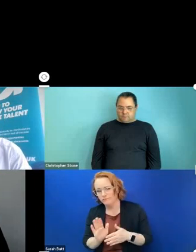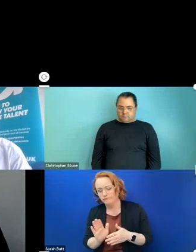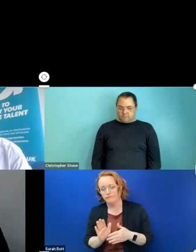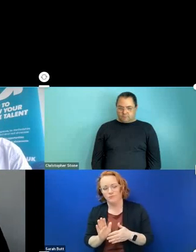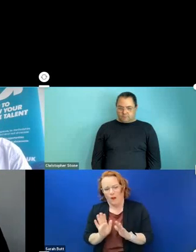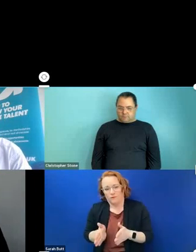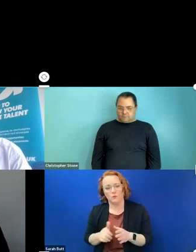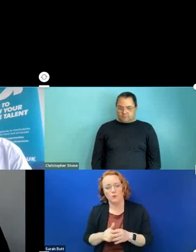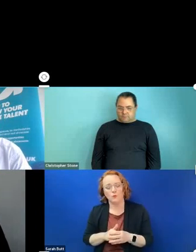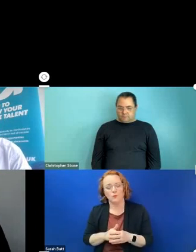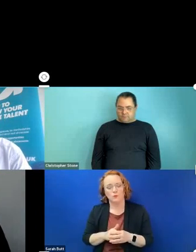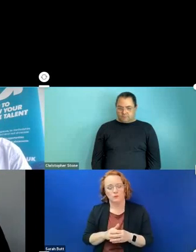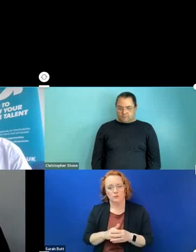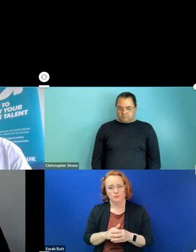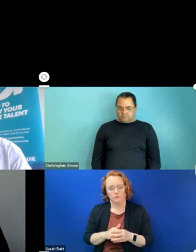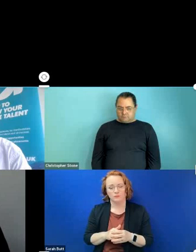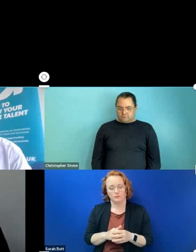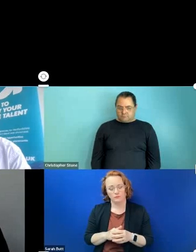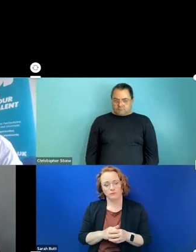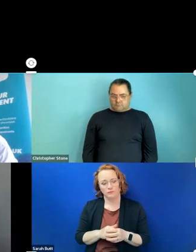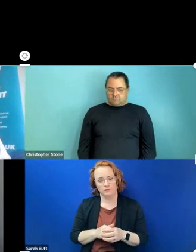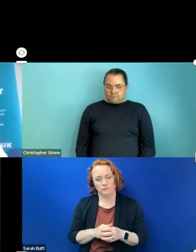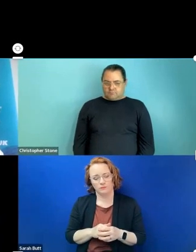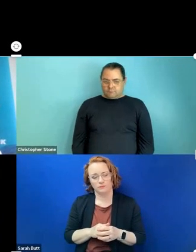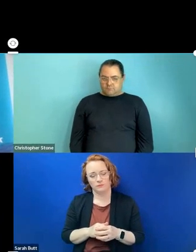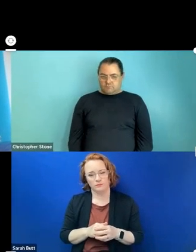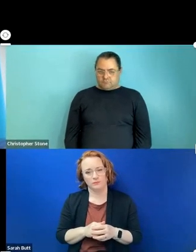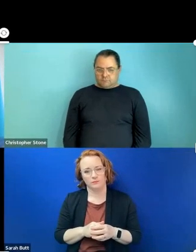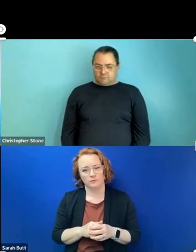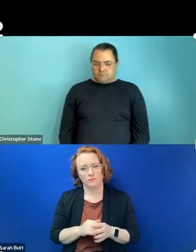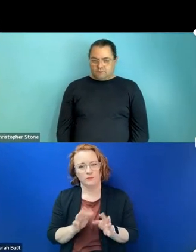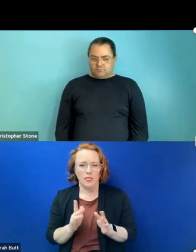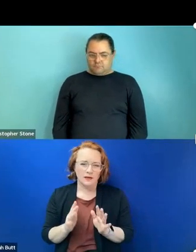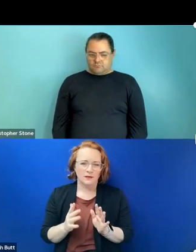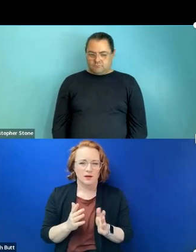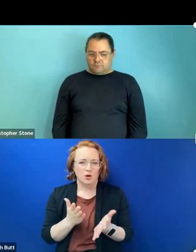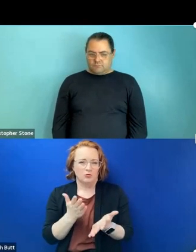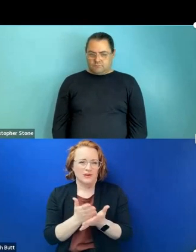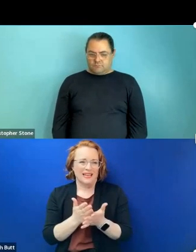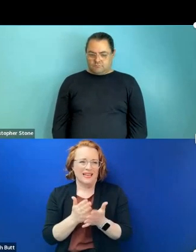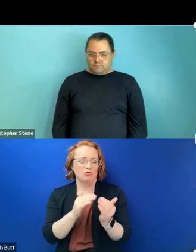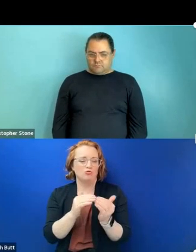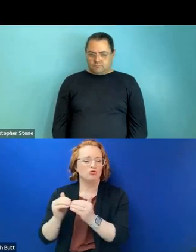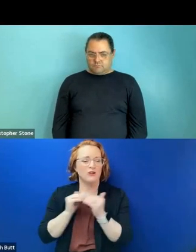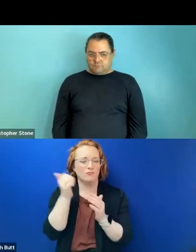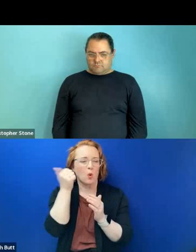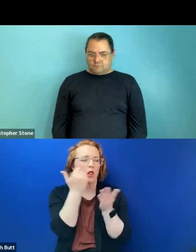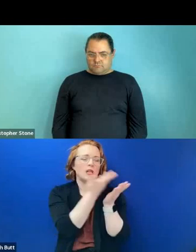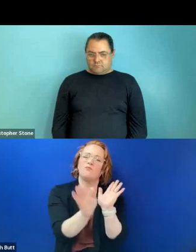to learn, don't have to learn another language first. I think broad general knowledge is very